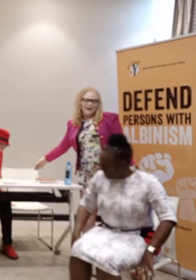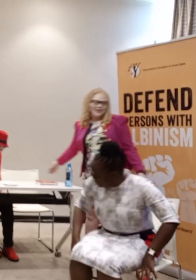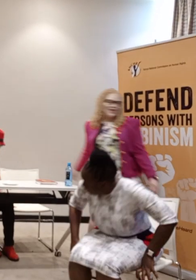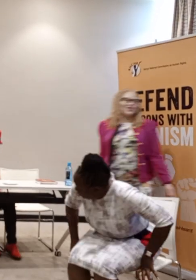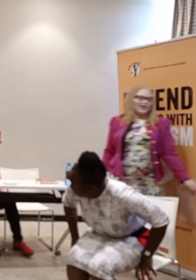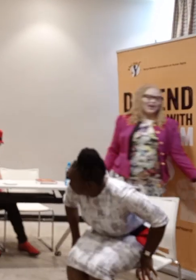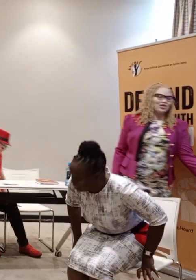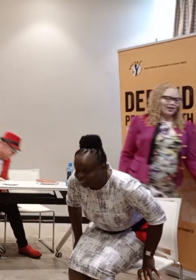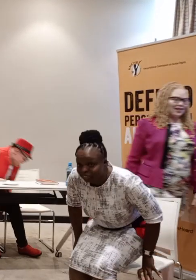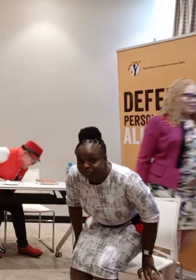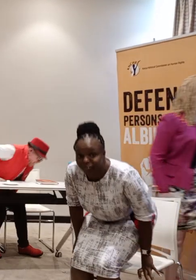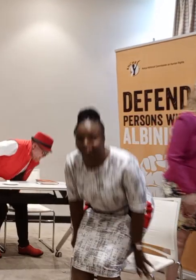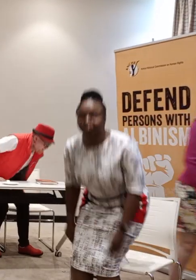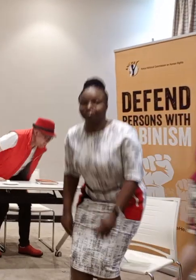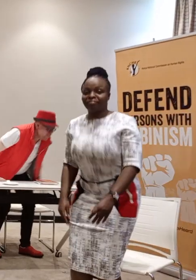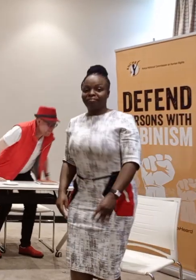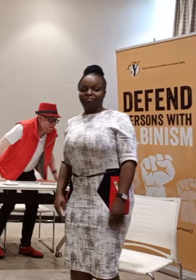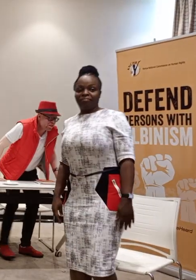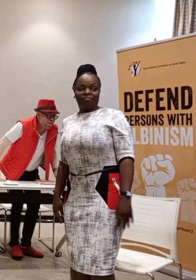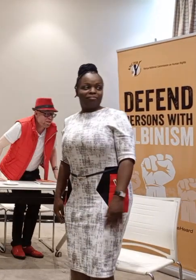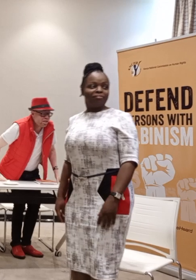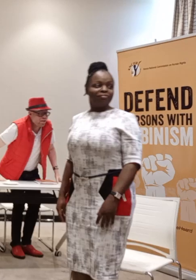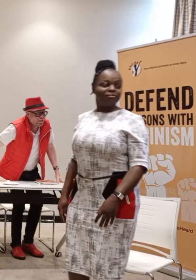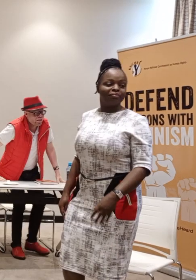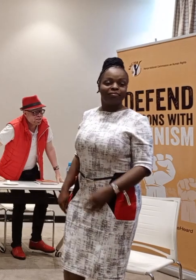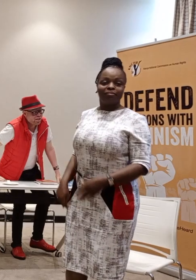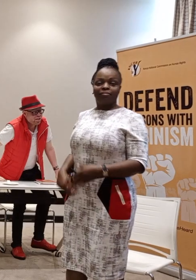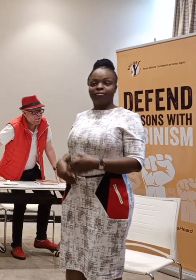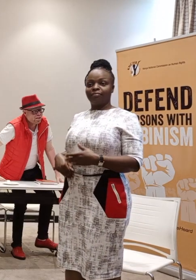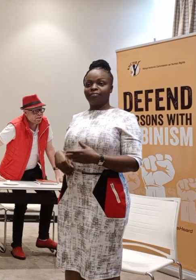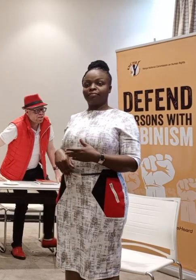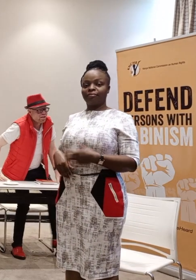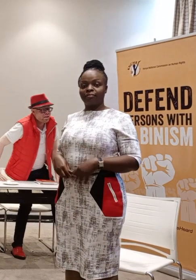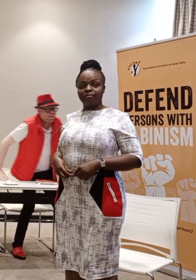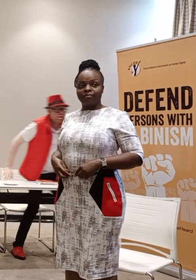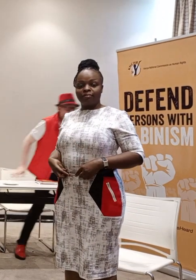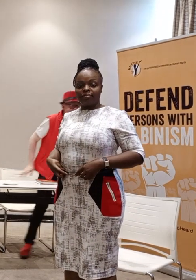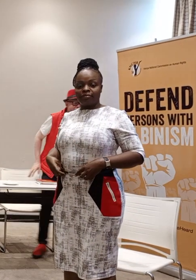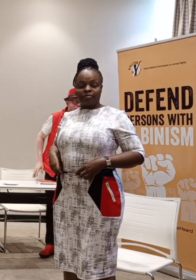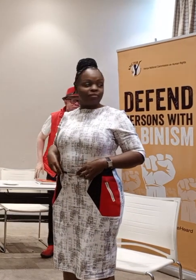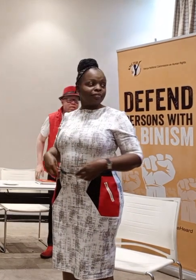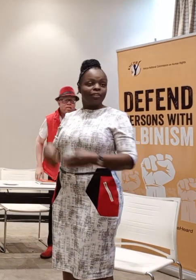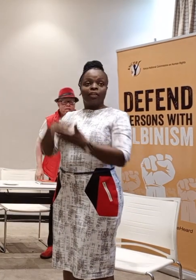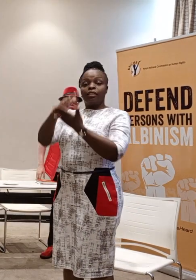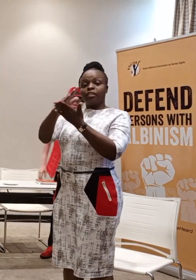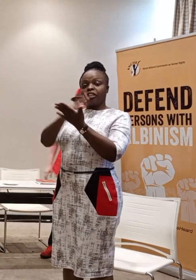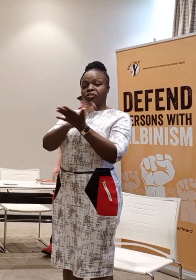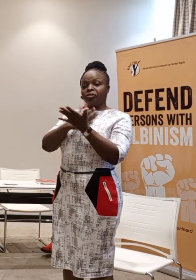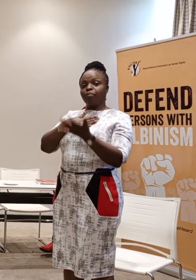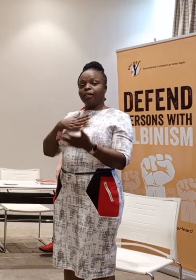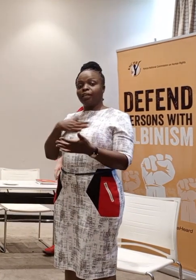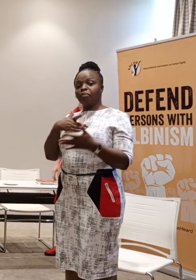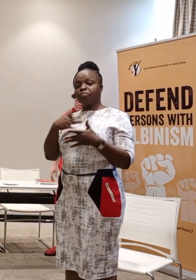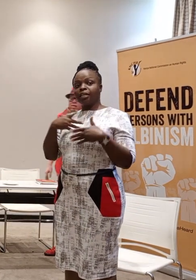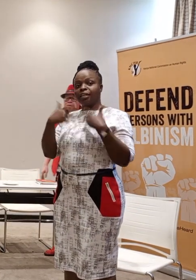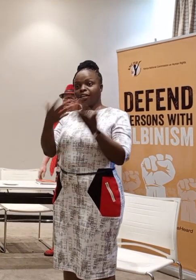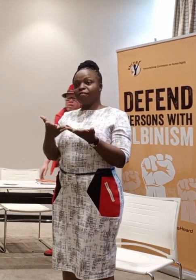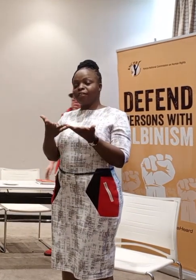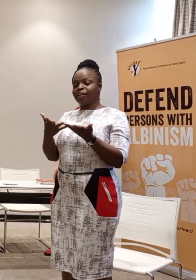So my session, actually, I was given a very simple assignment. I was taught to share